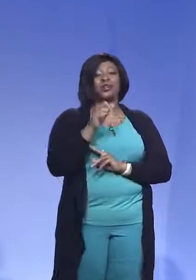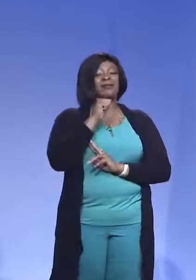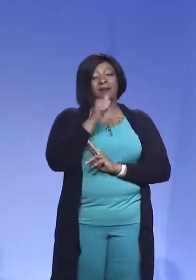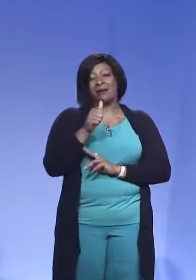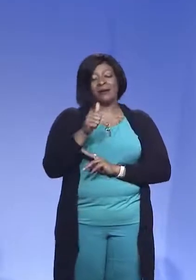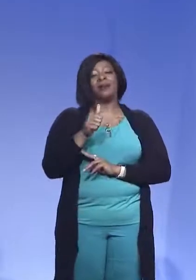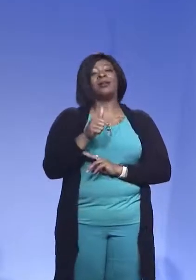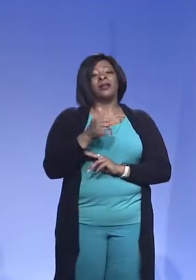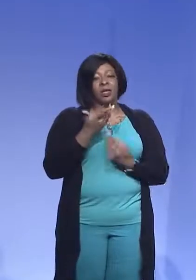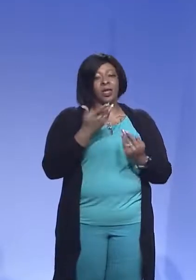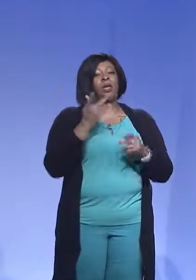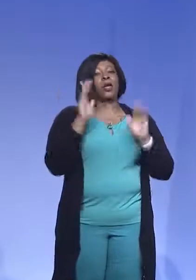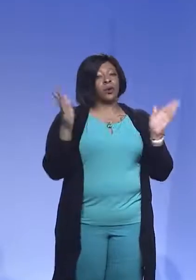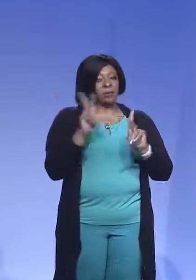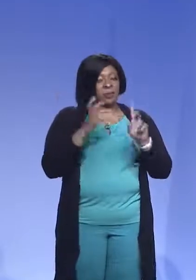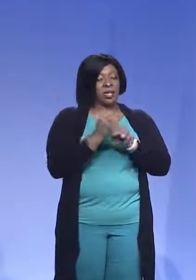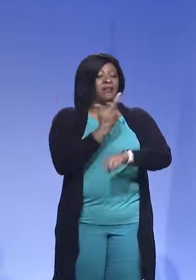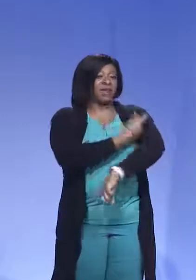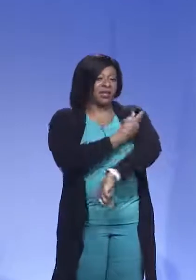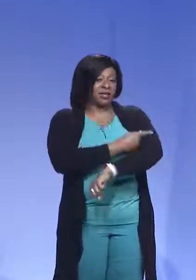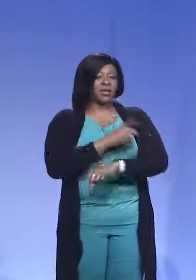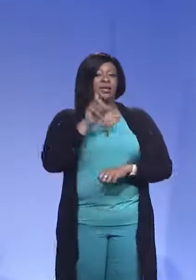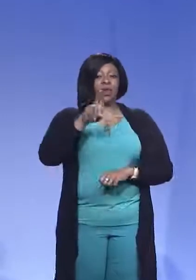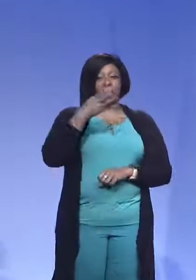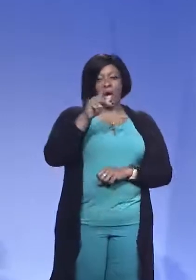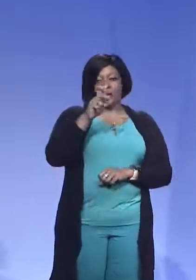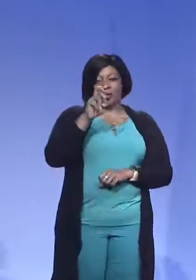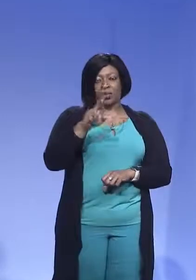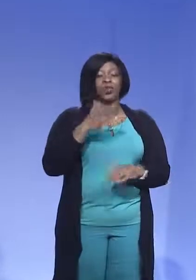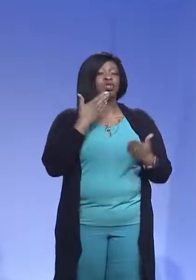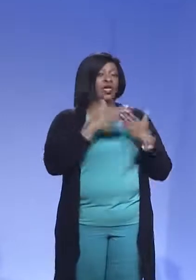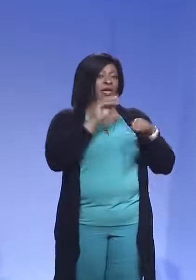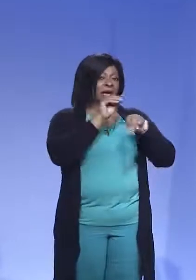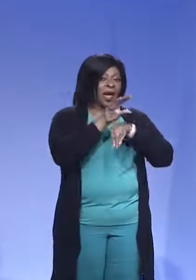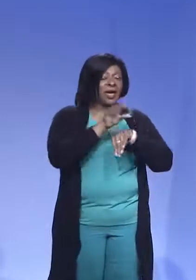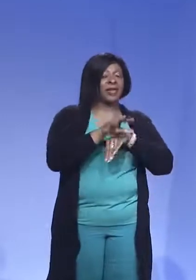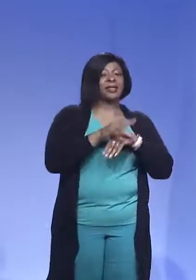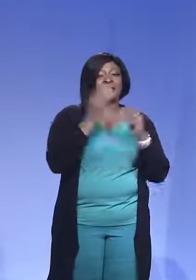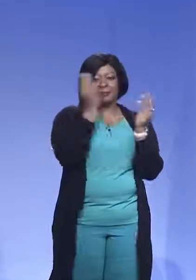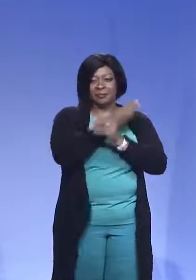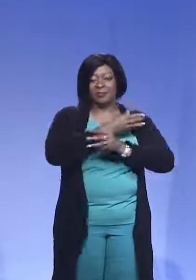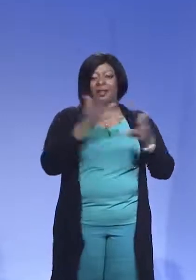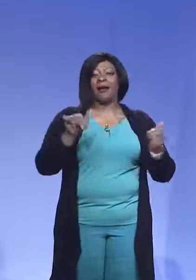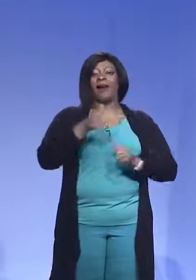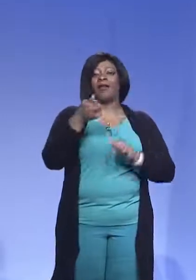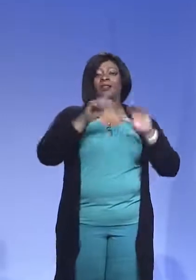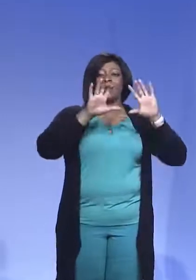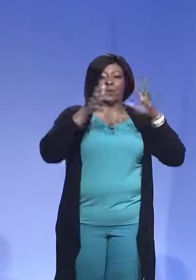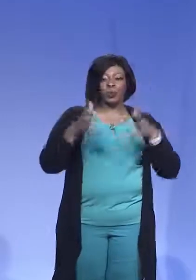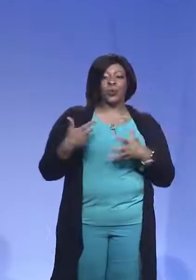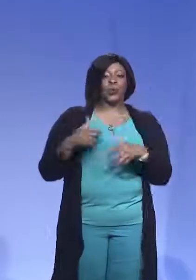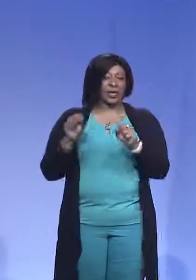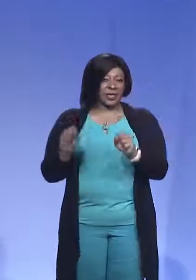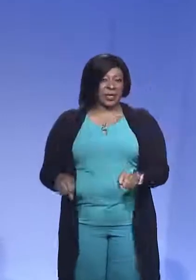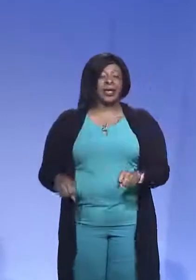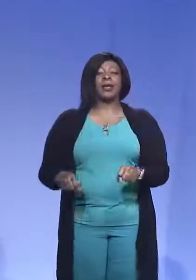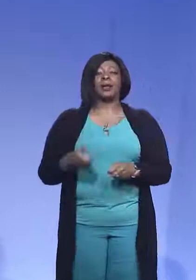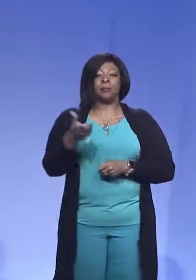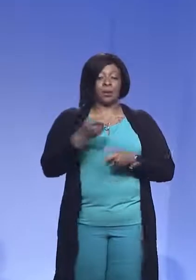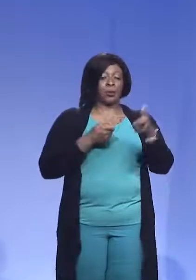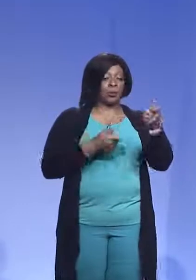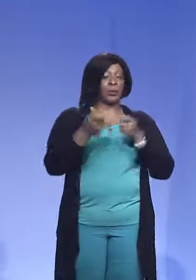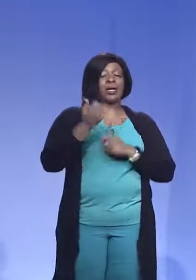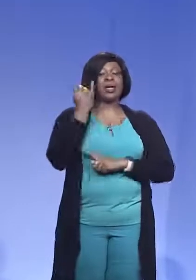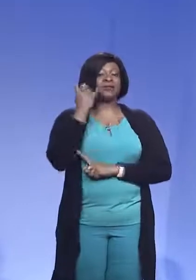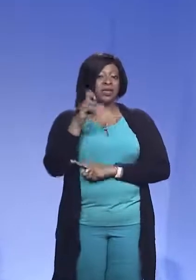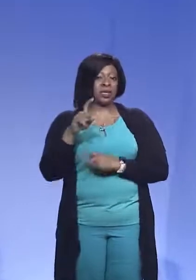do encourage people to get vaccinated. Dr. Householder has given you very good guidance there, that there are other groups that we can pull in as we